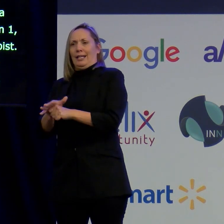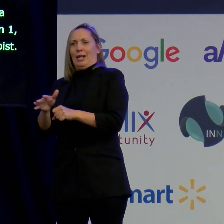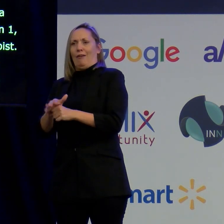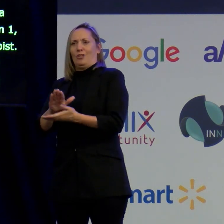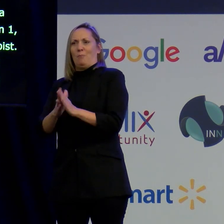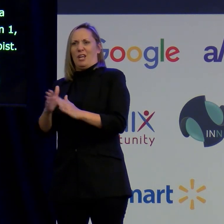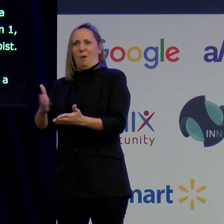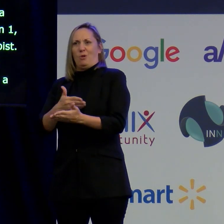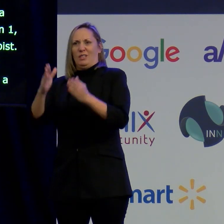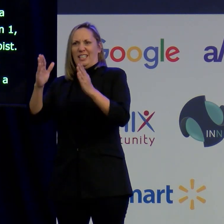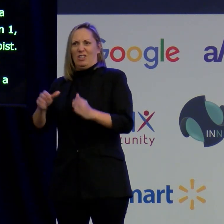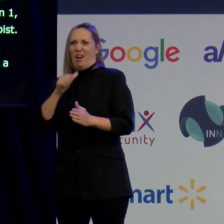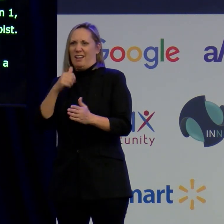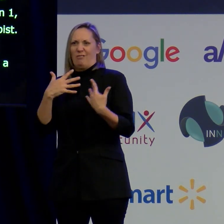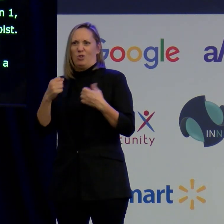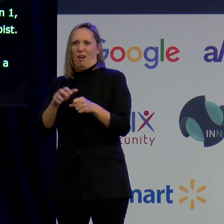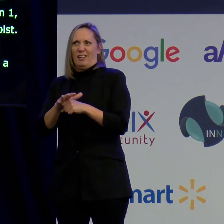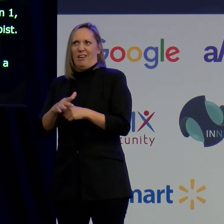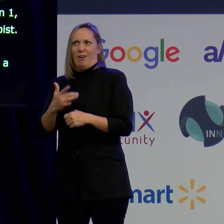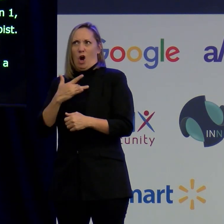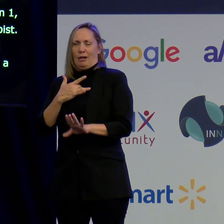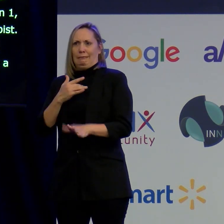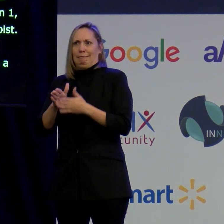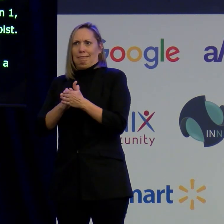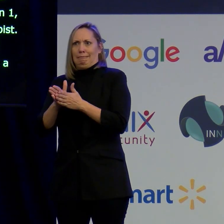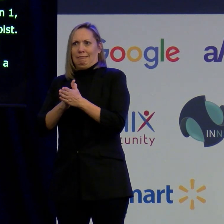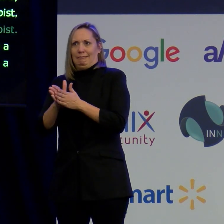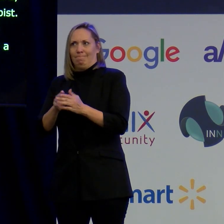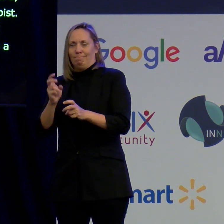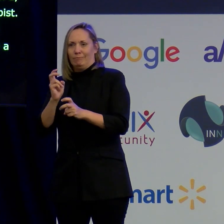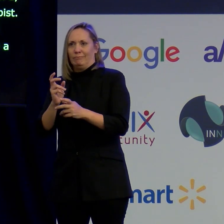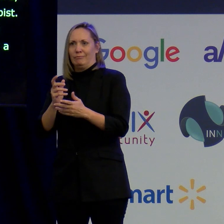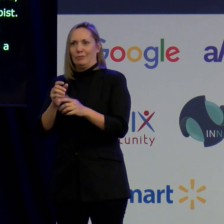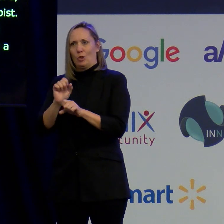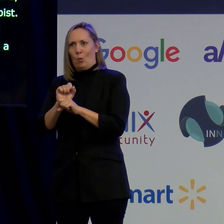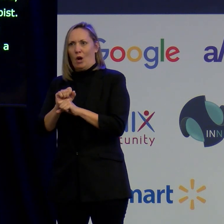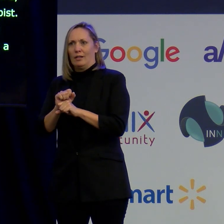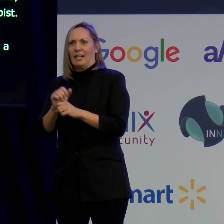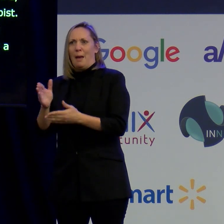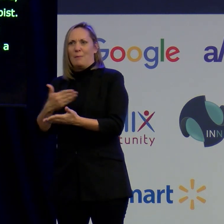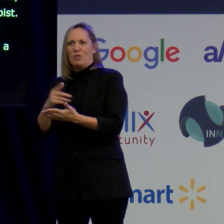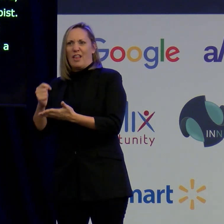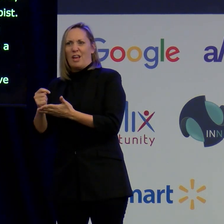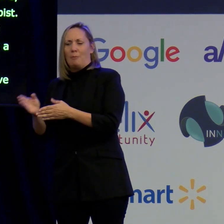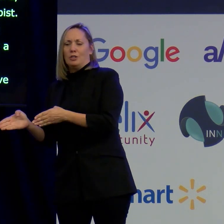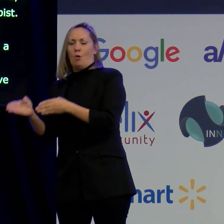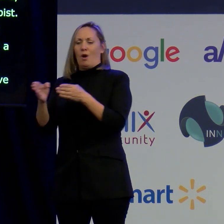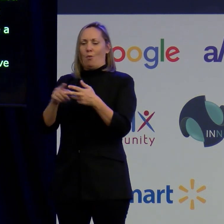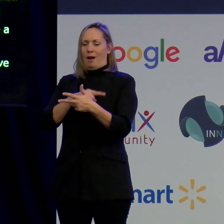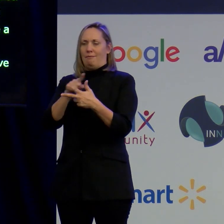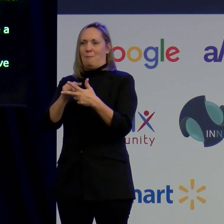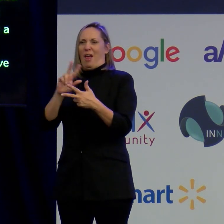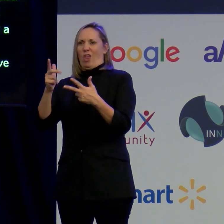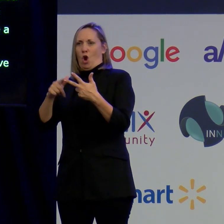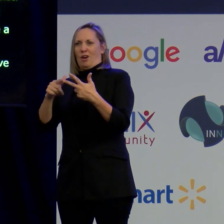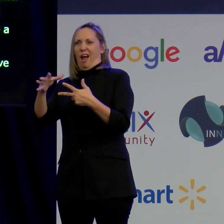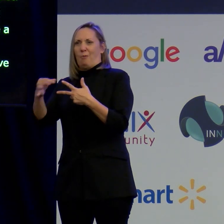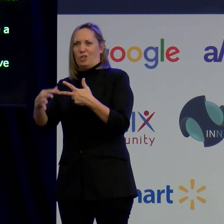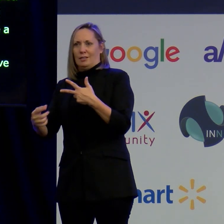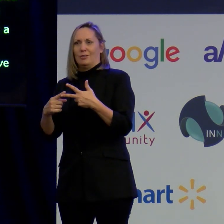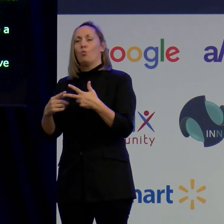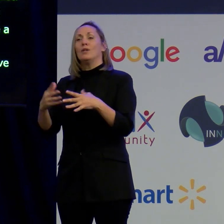and I didn't have strong enough a heart to work in palliative music therapy. I went with option three, which